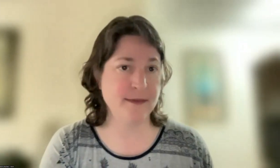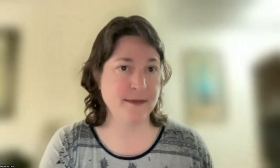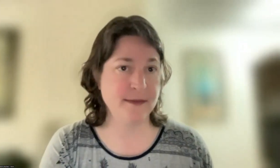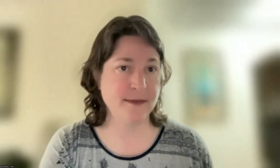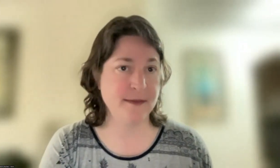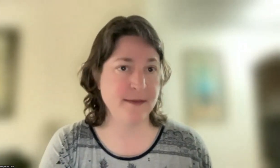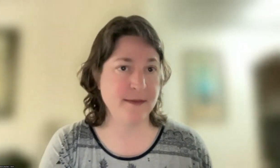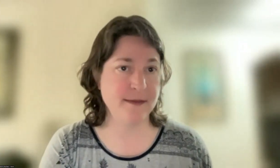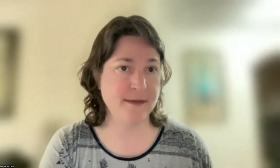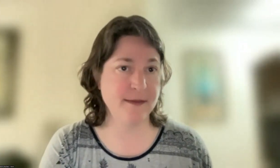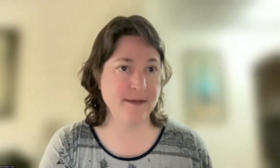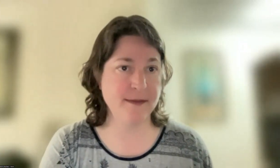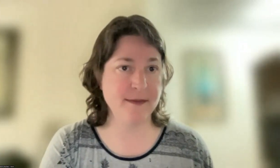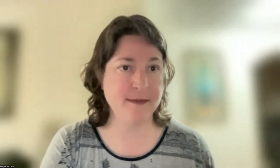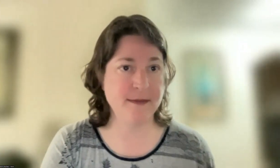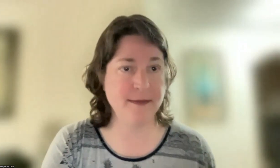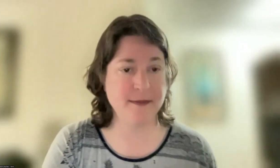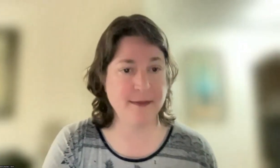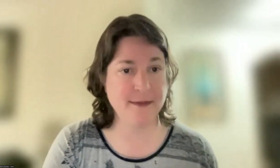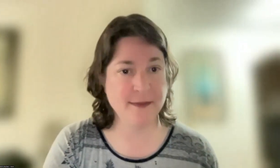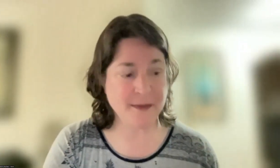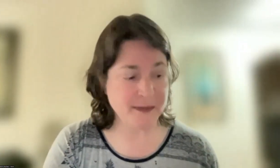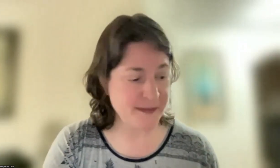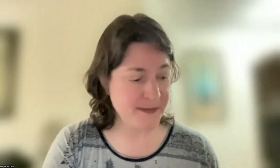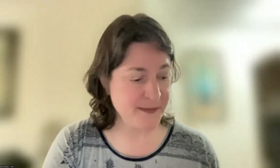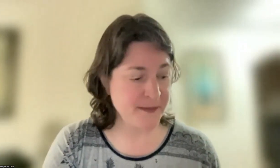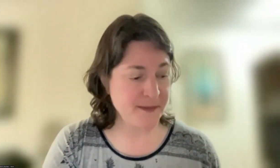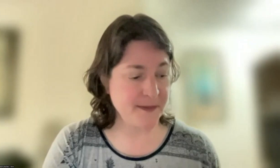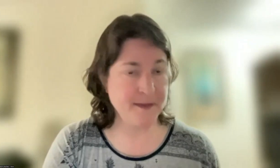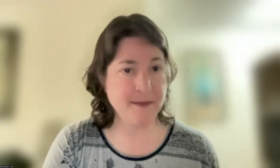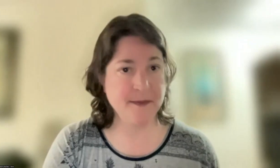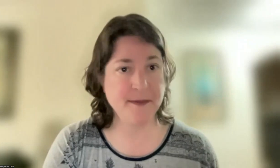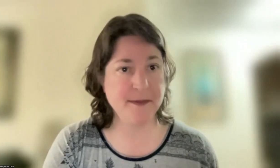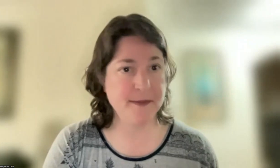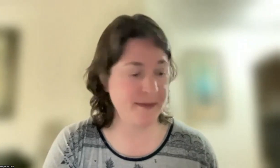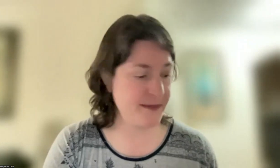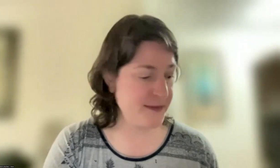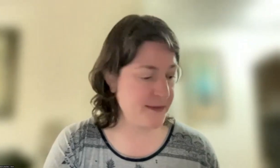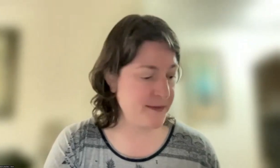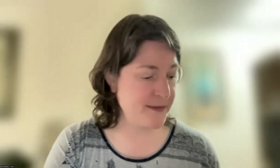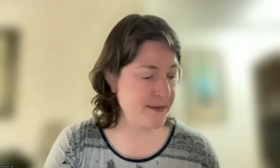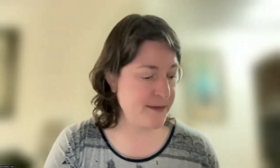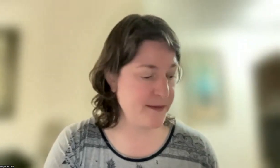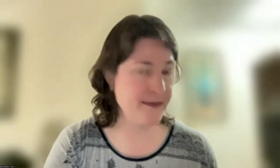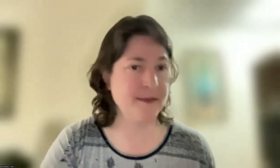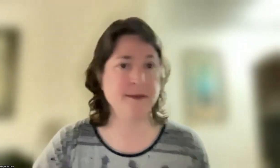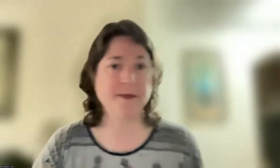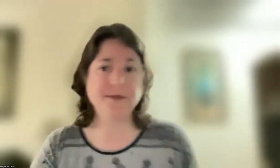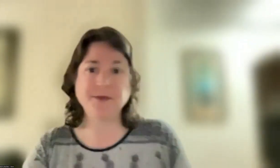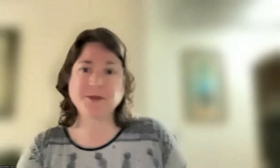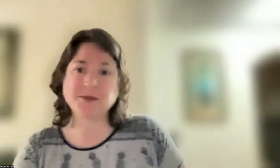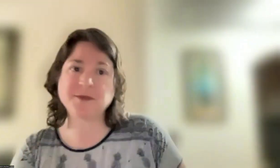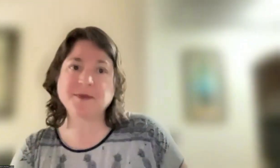the king, the breeze it does sing.